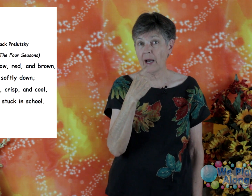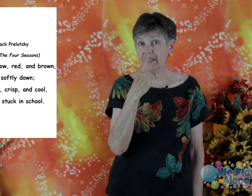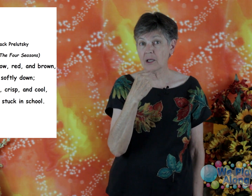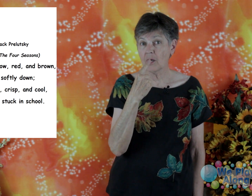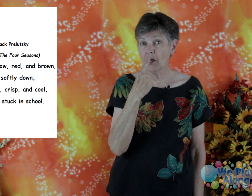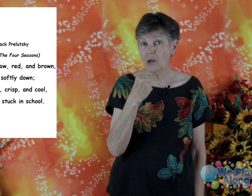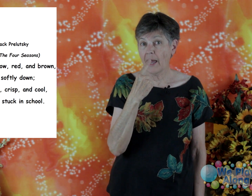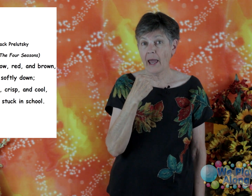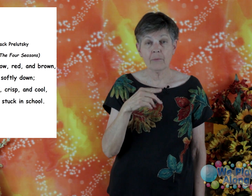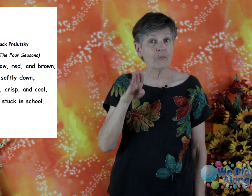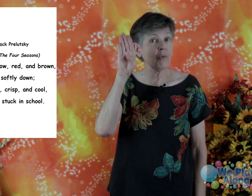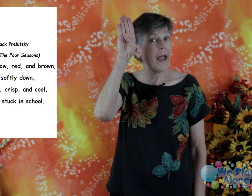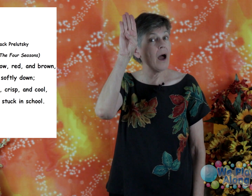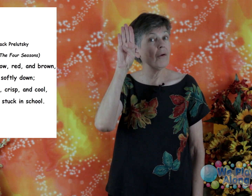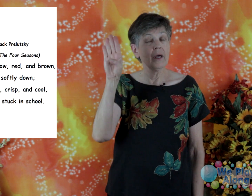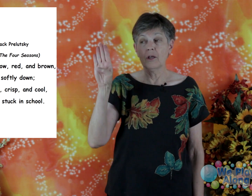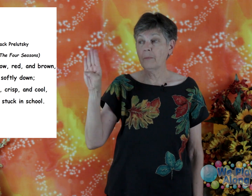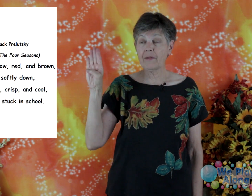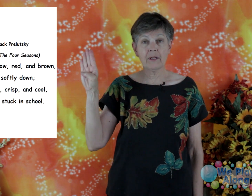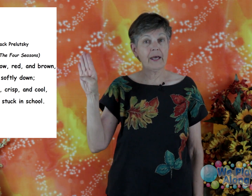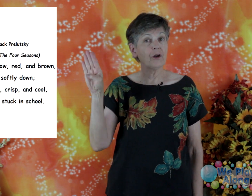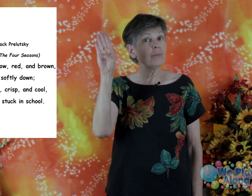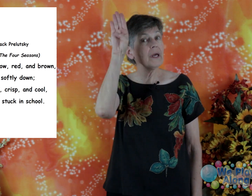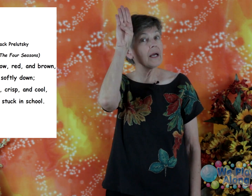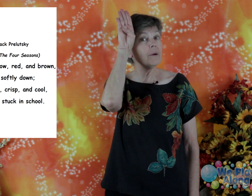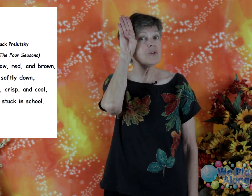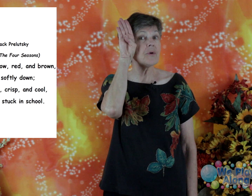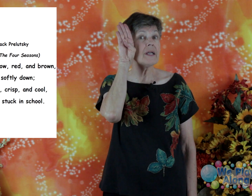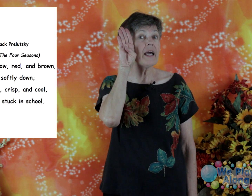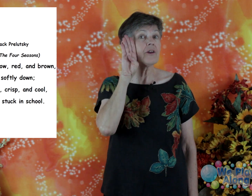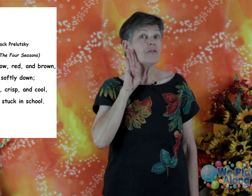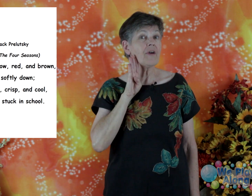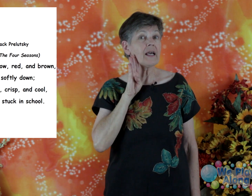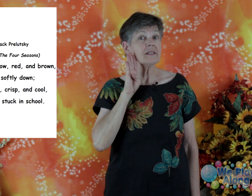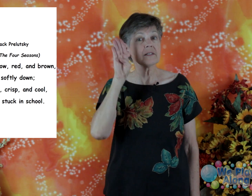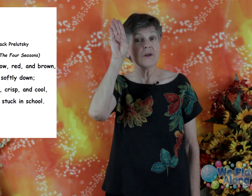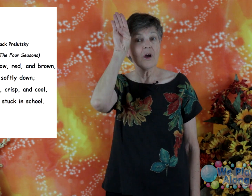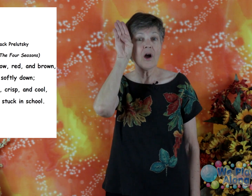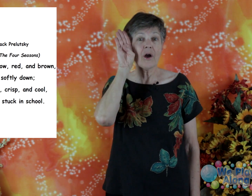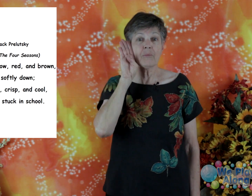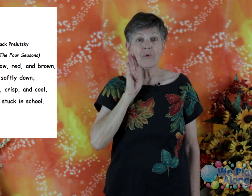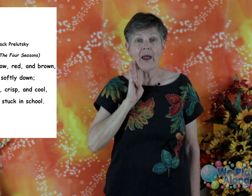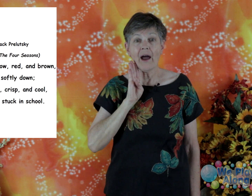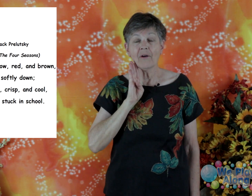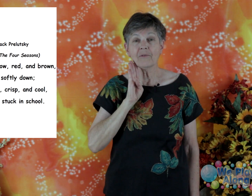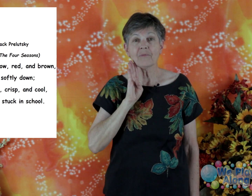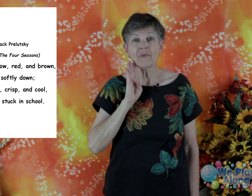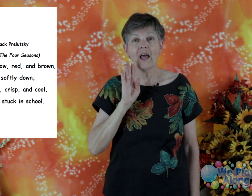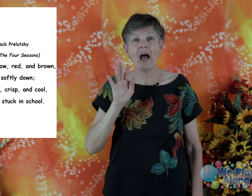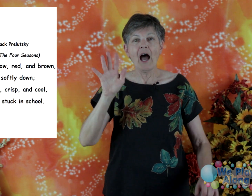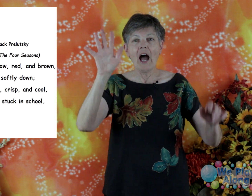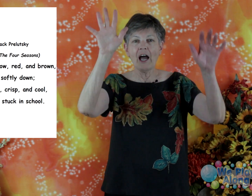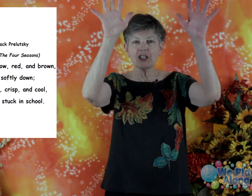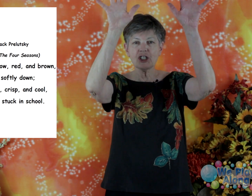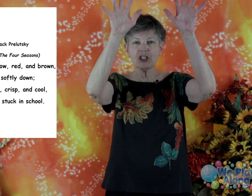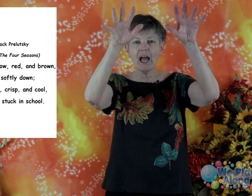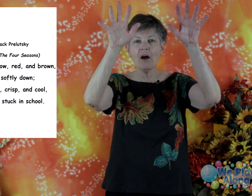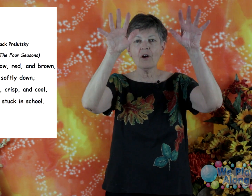twice. And brown, you make the letter B and come straight down your face. Brown. A shower